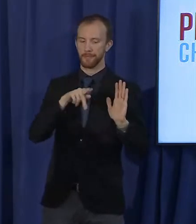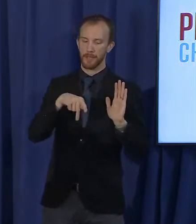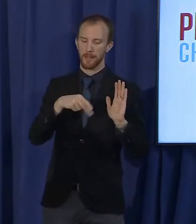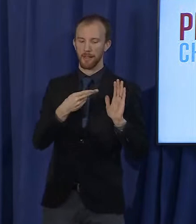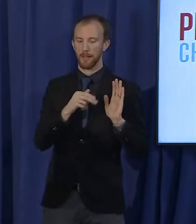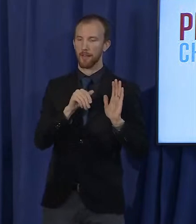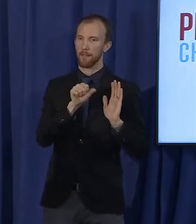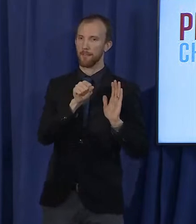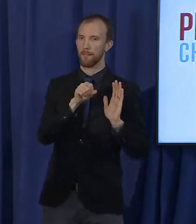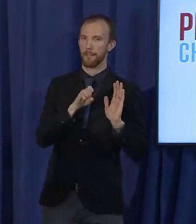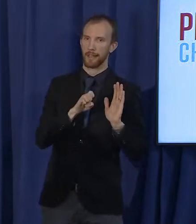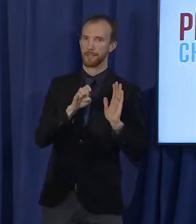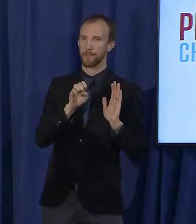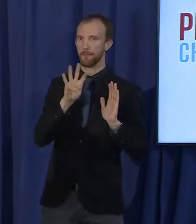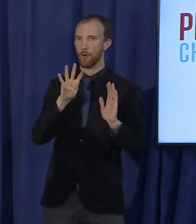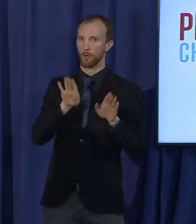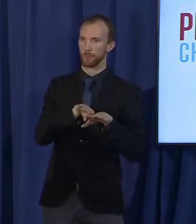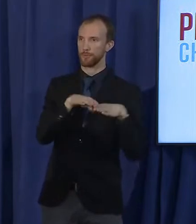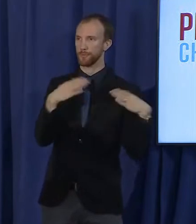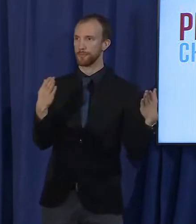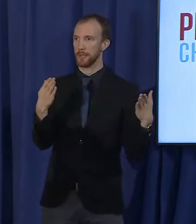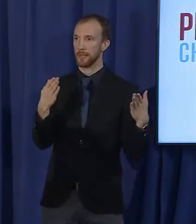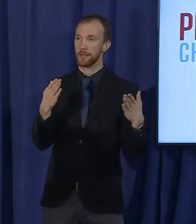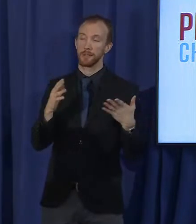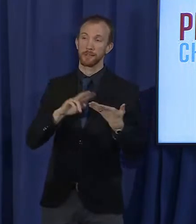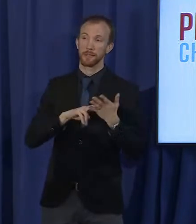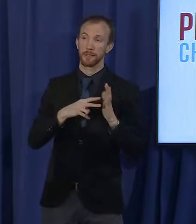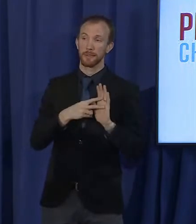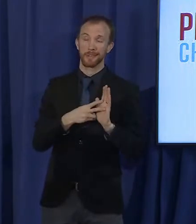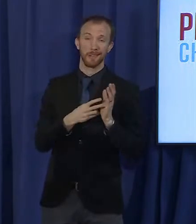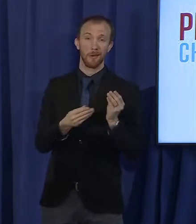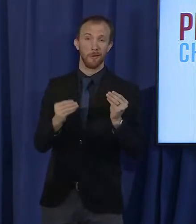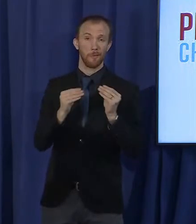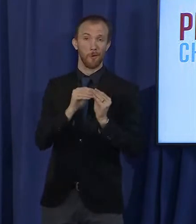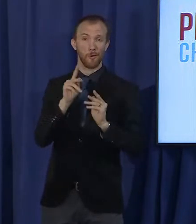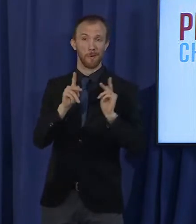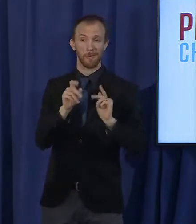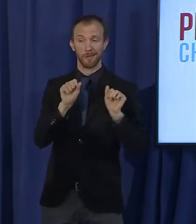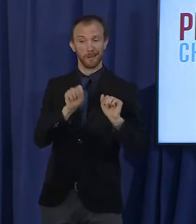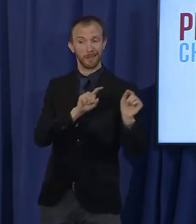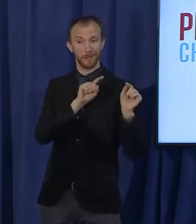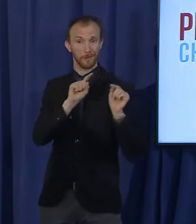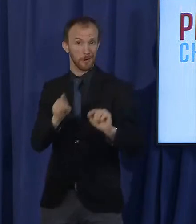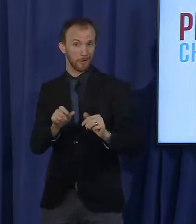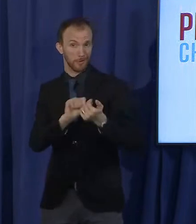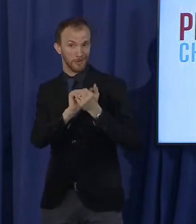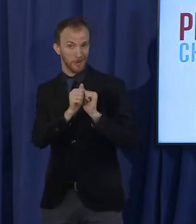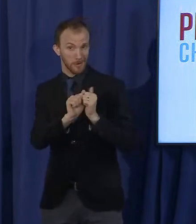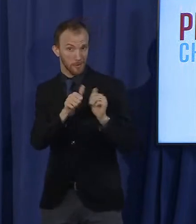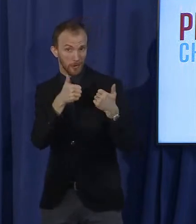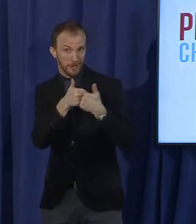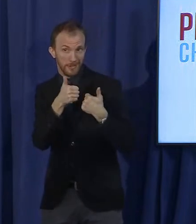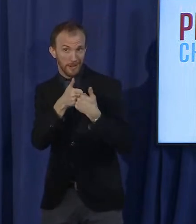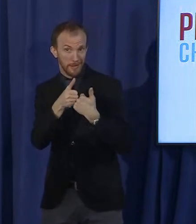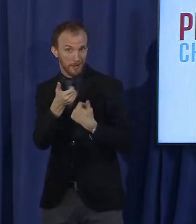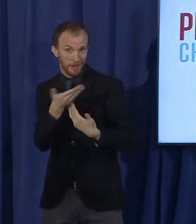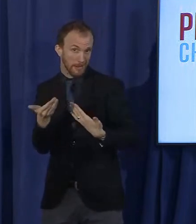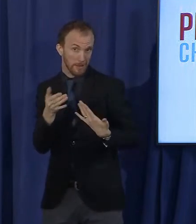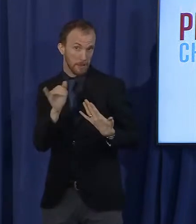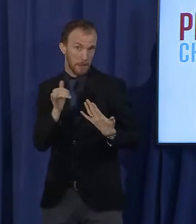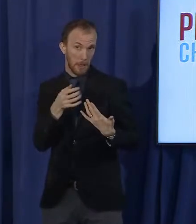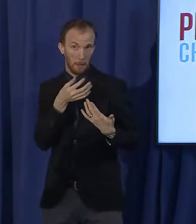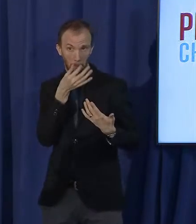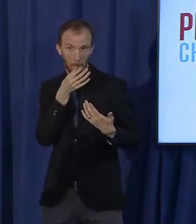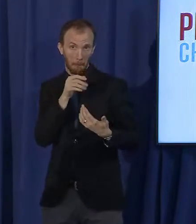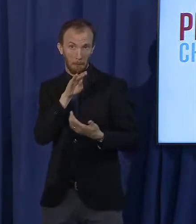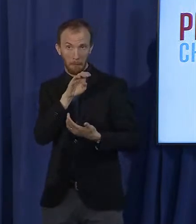discussions about allowing some fans back into the stands for Blackhawks or Bull games? So